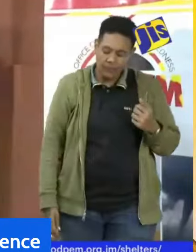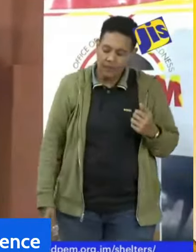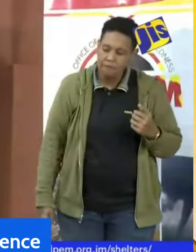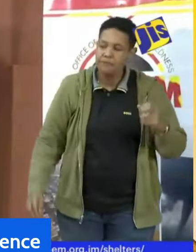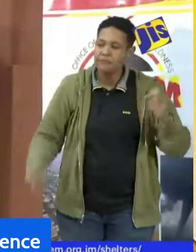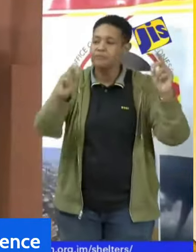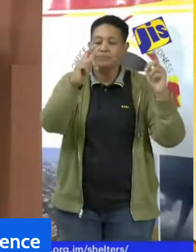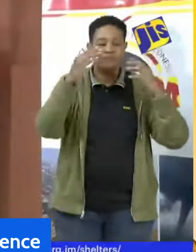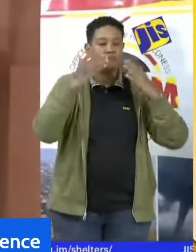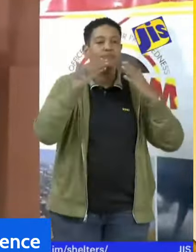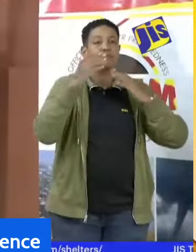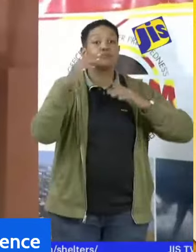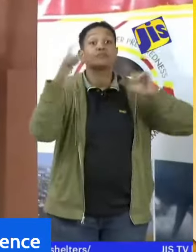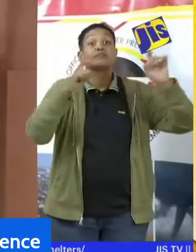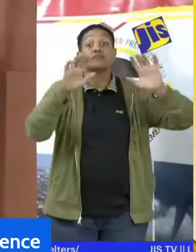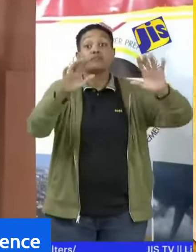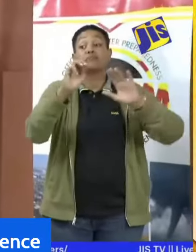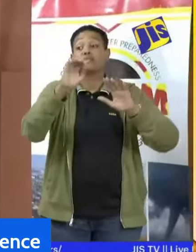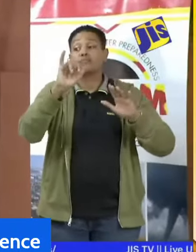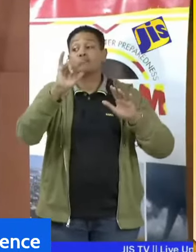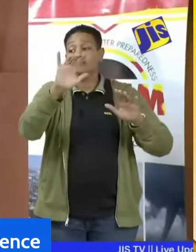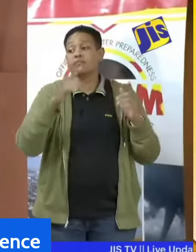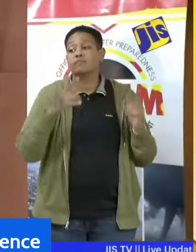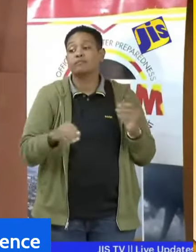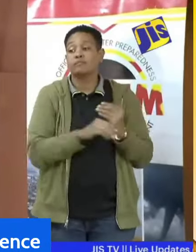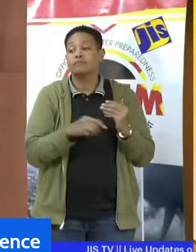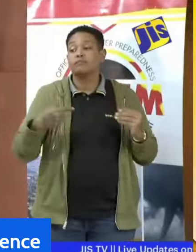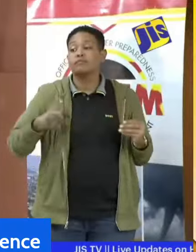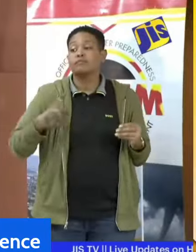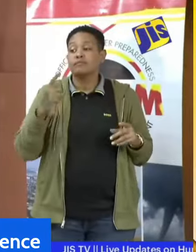Okay, thank you very much for the questions, Emily.